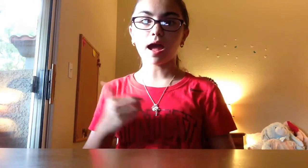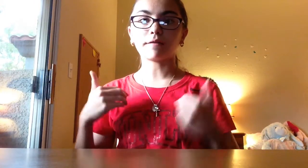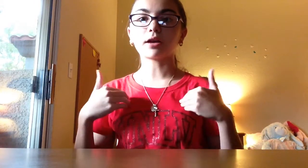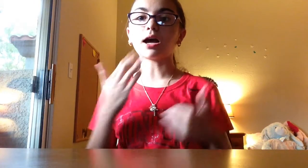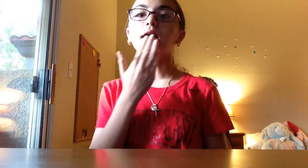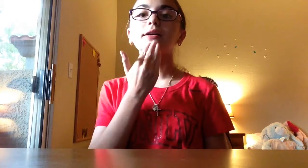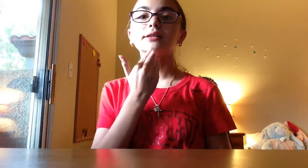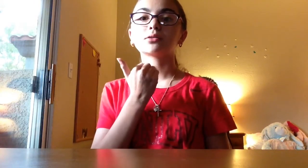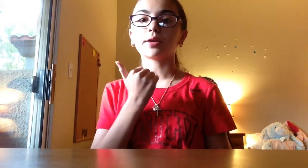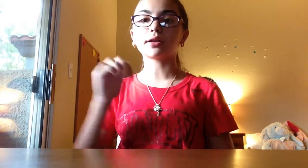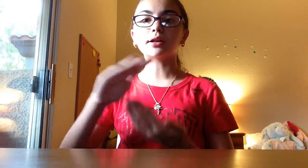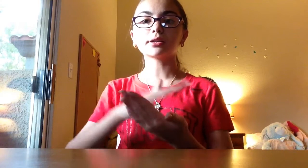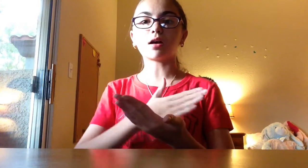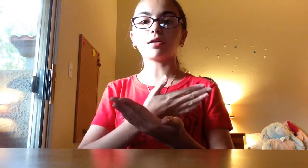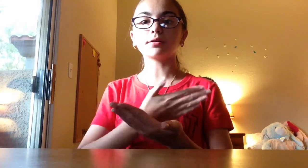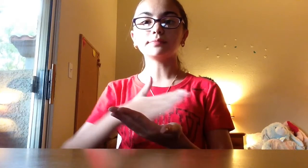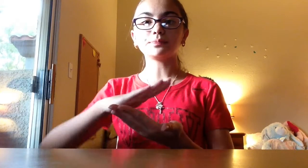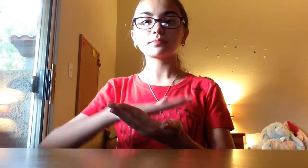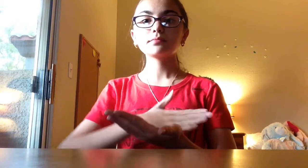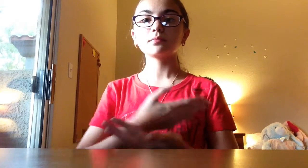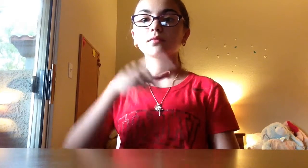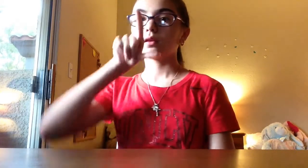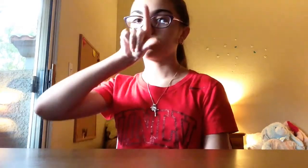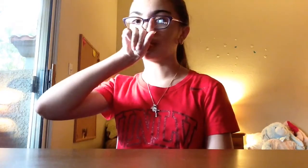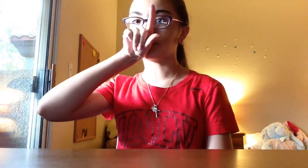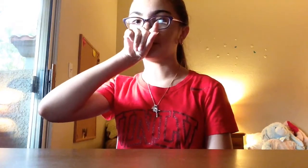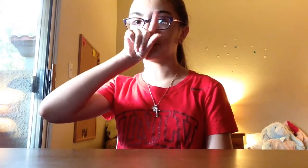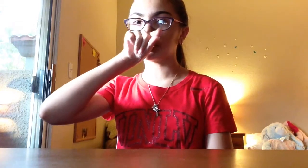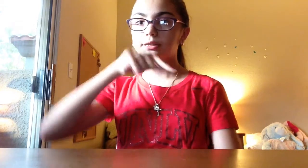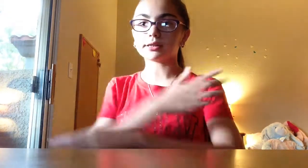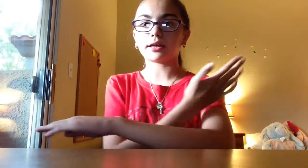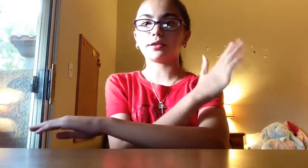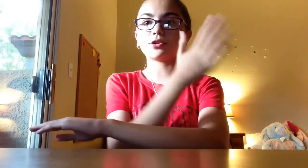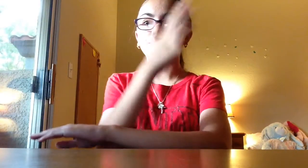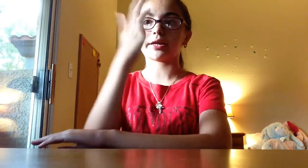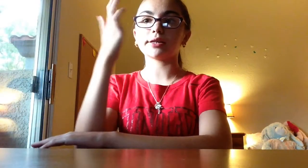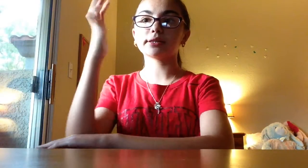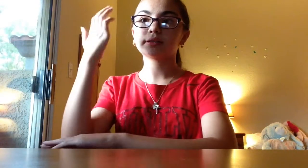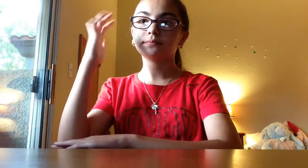I've got a sweeter song than the birds in the trees.